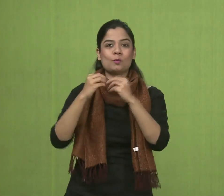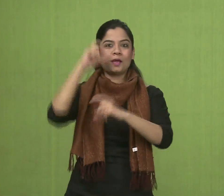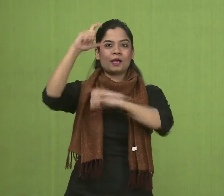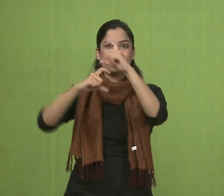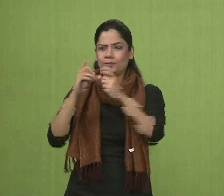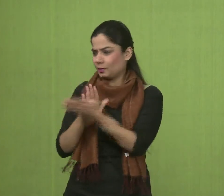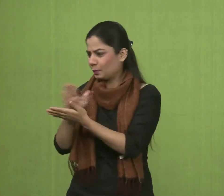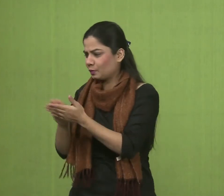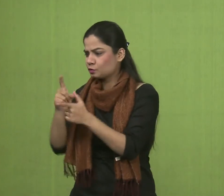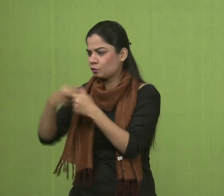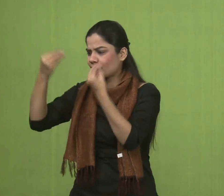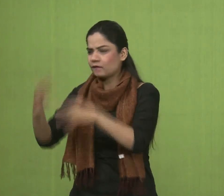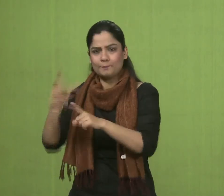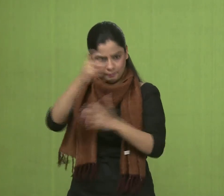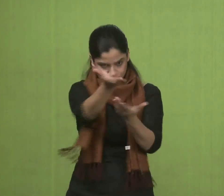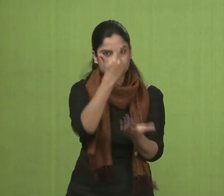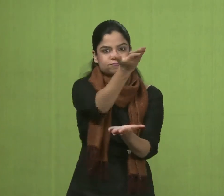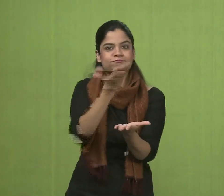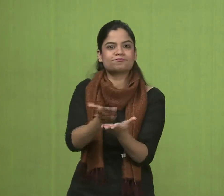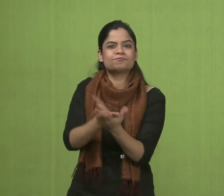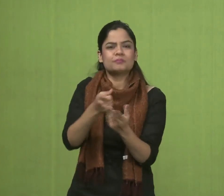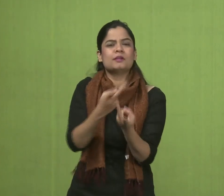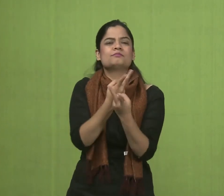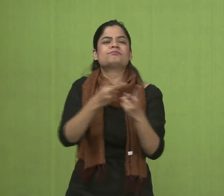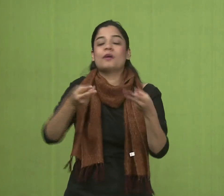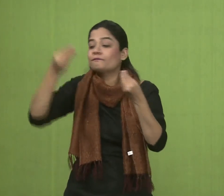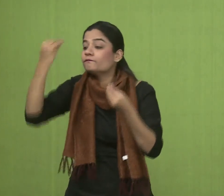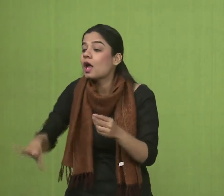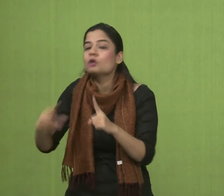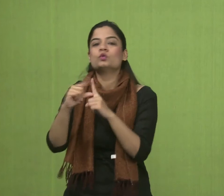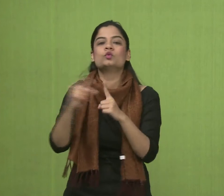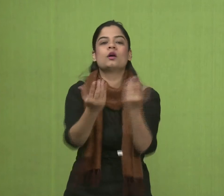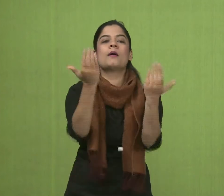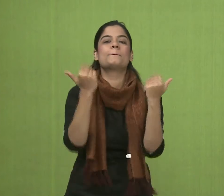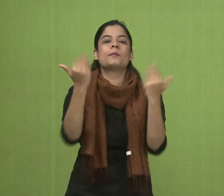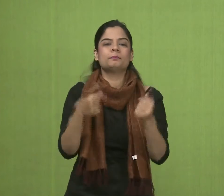where there's space for people to come and apply for the job.